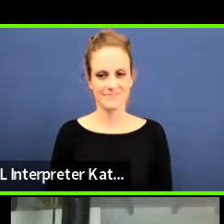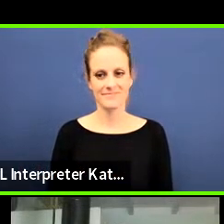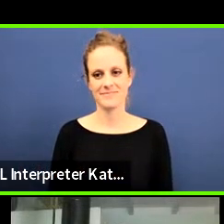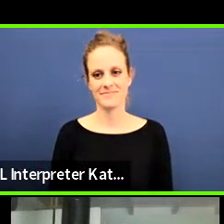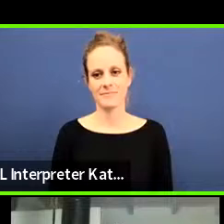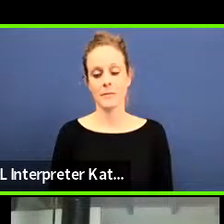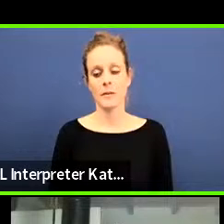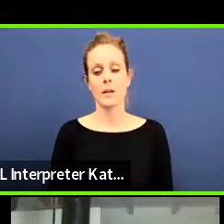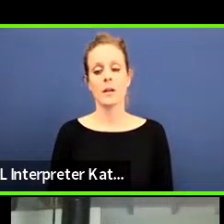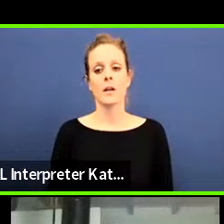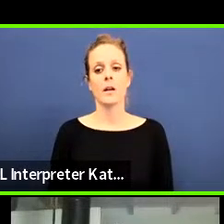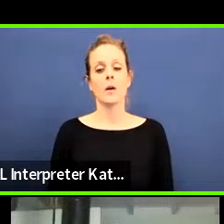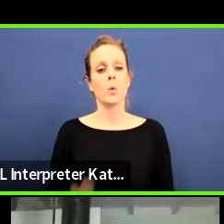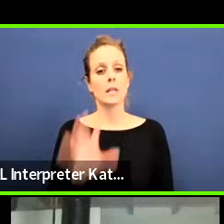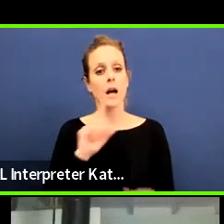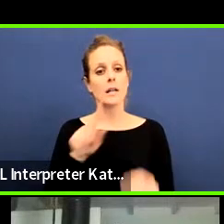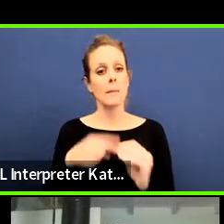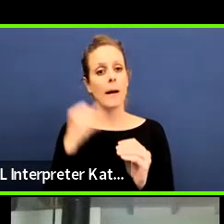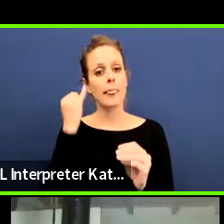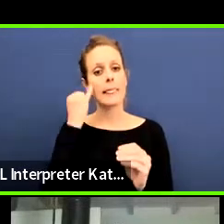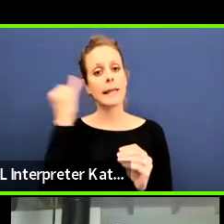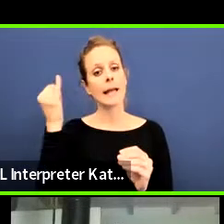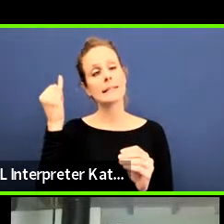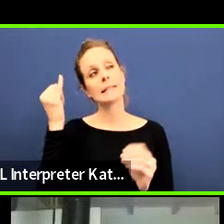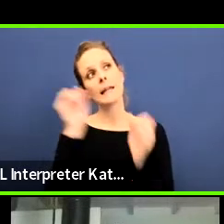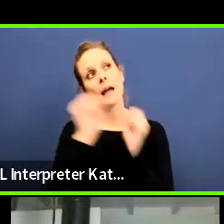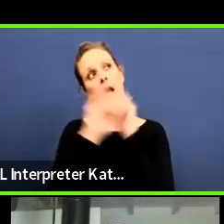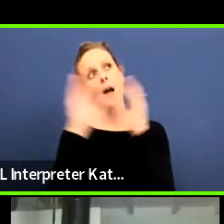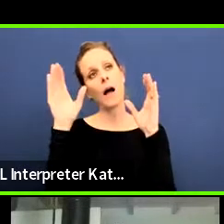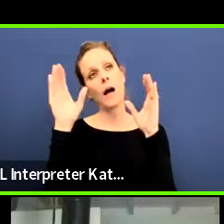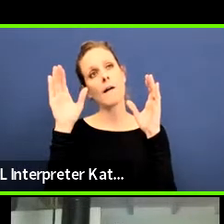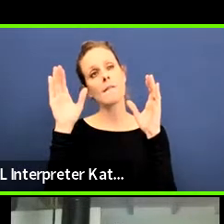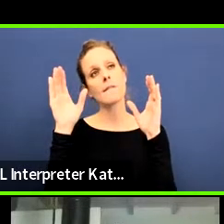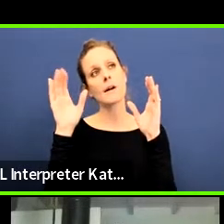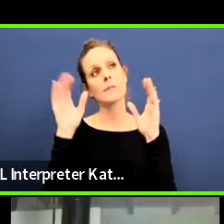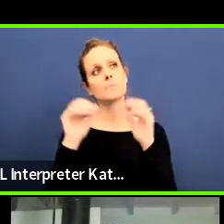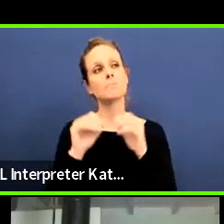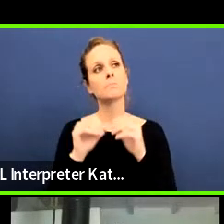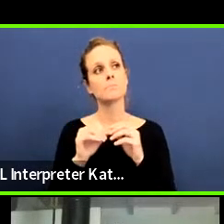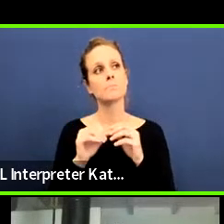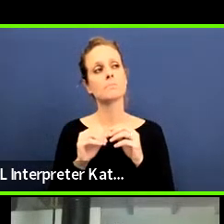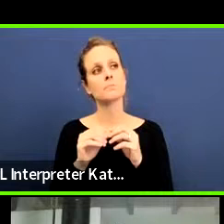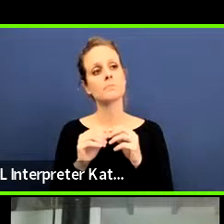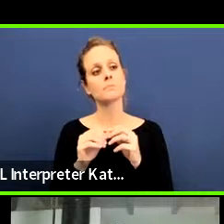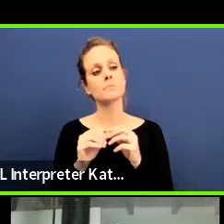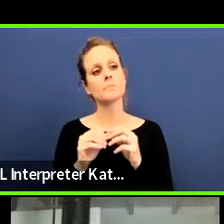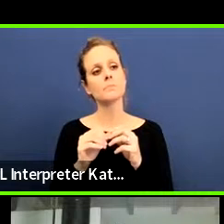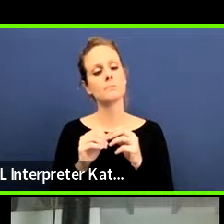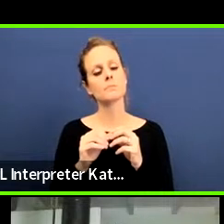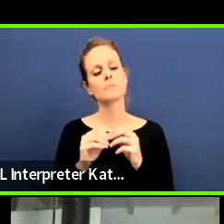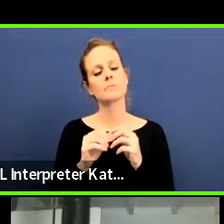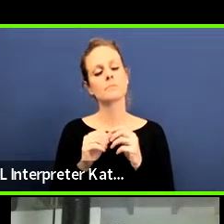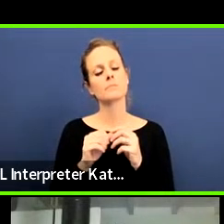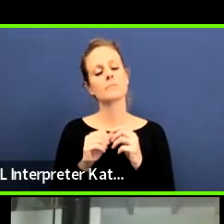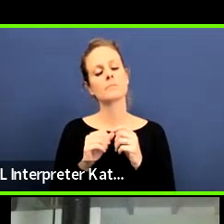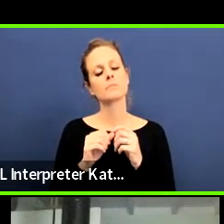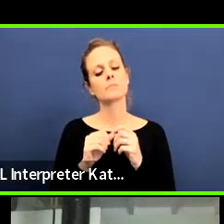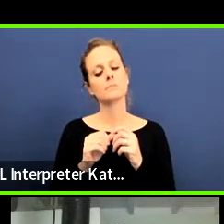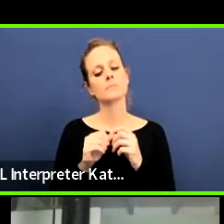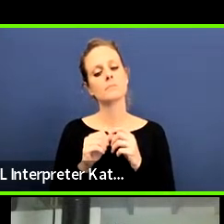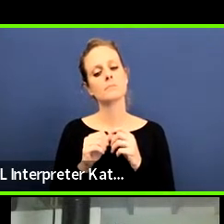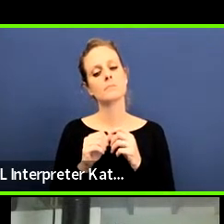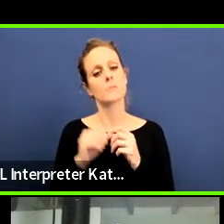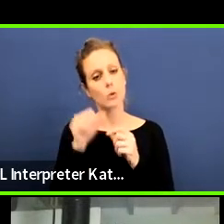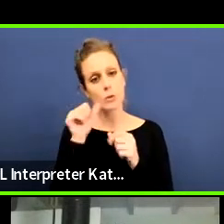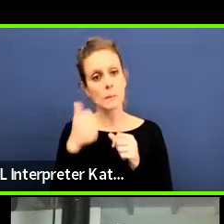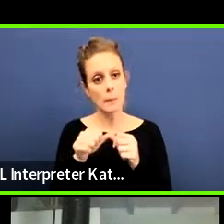the sort of idea of sort of staying on task with remembering who has access and who